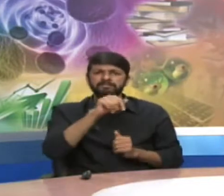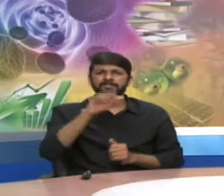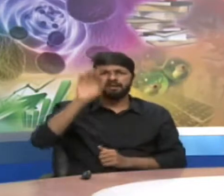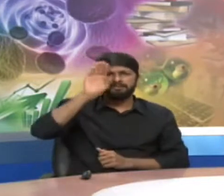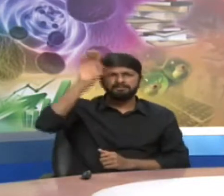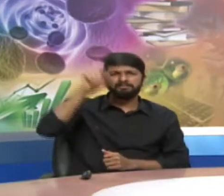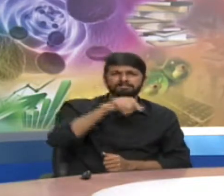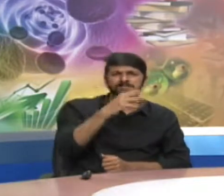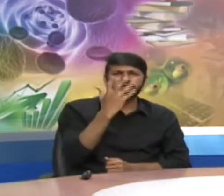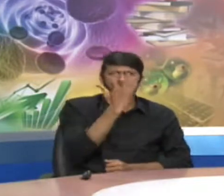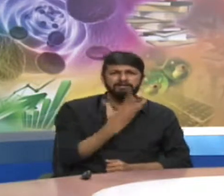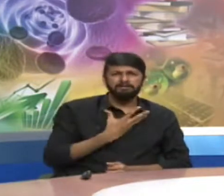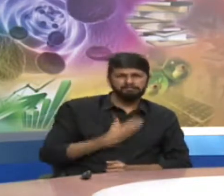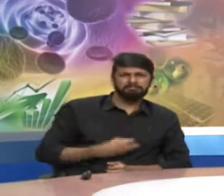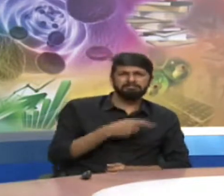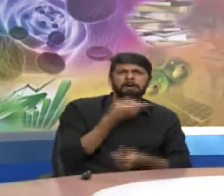Question number 3,